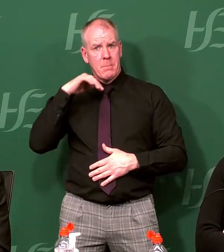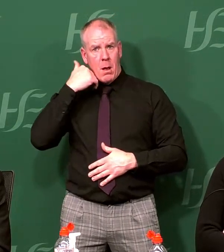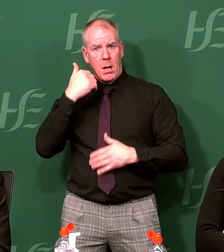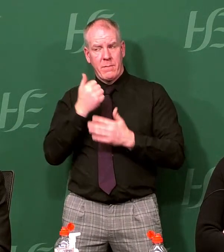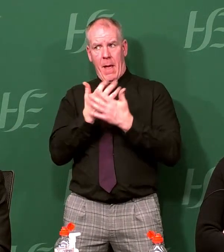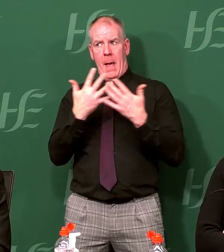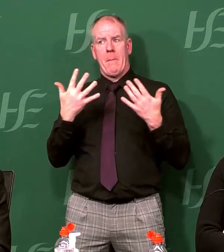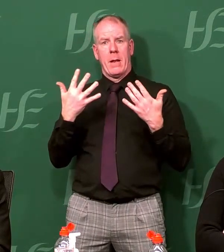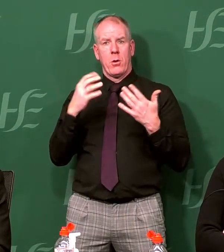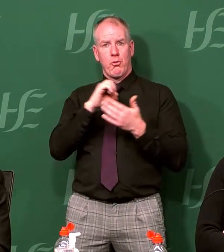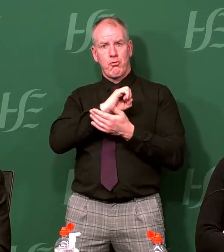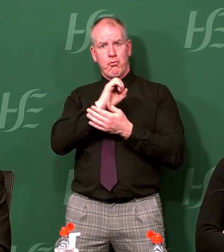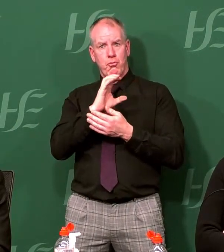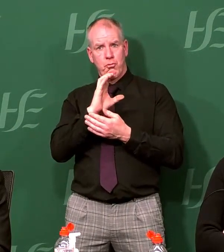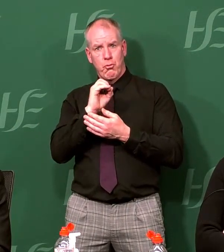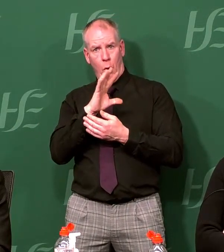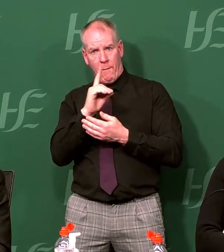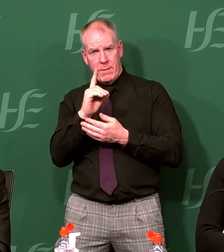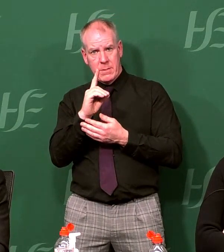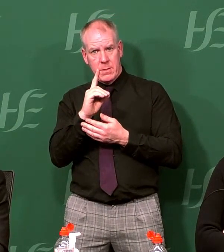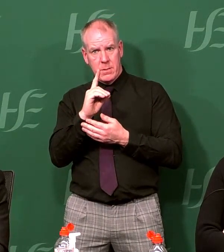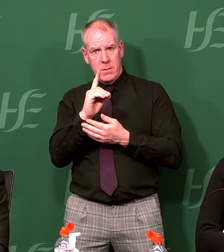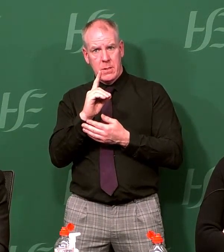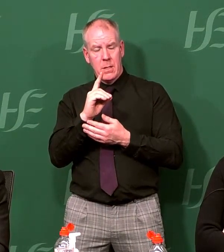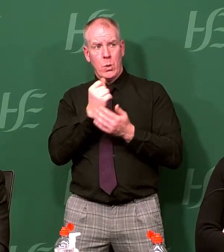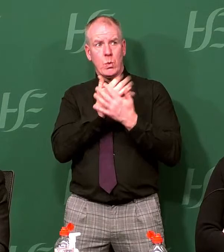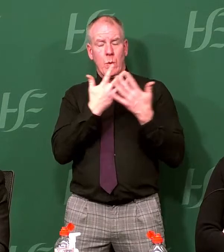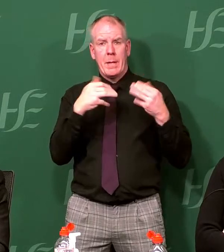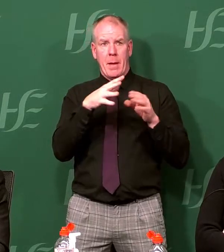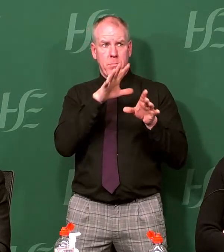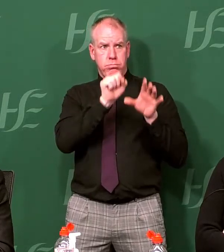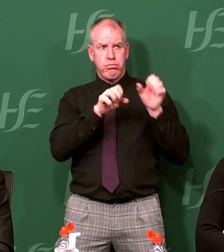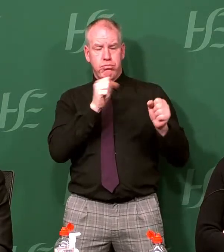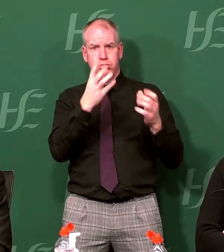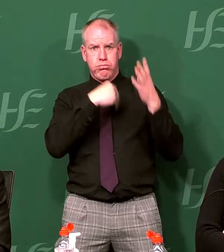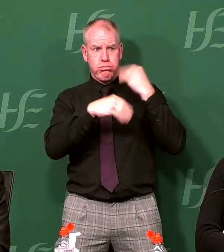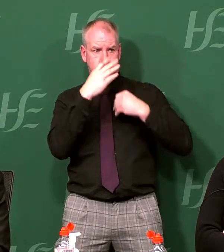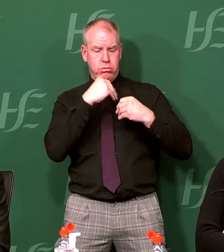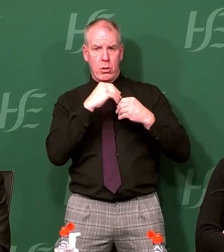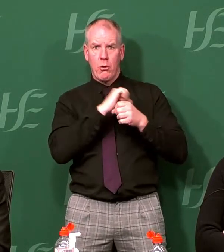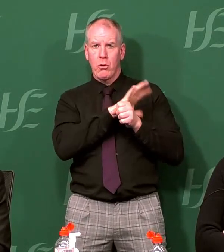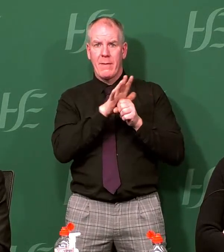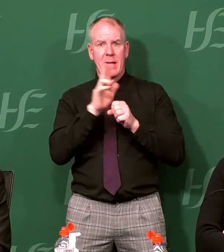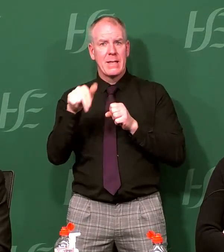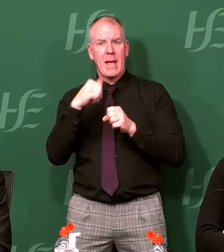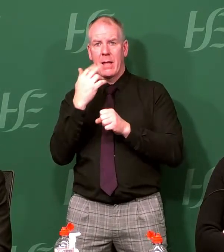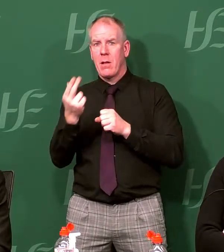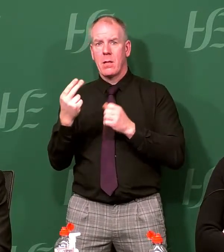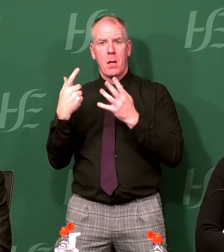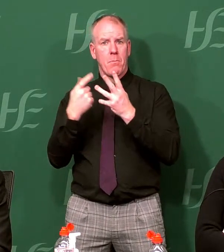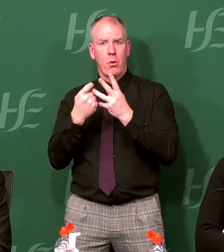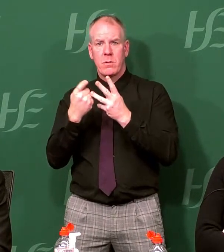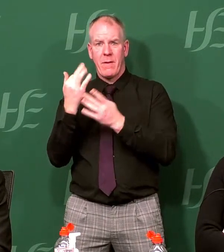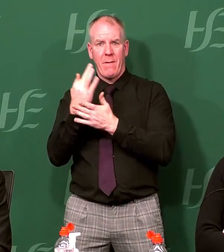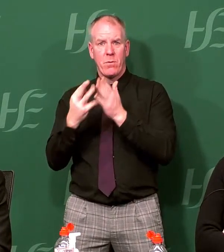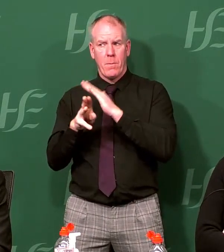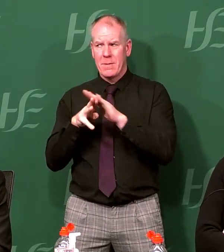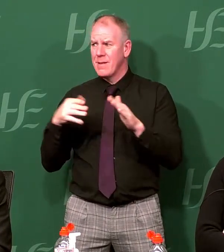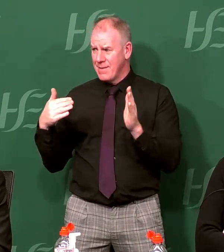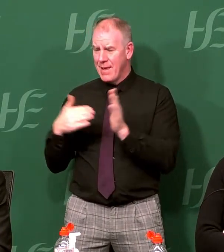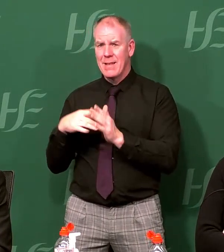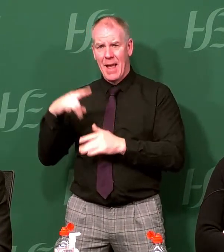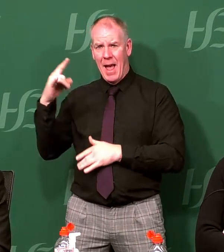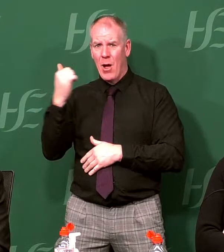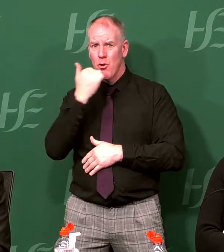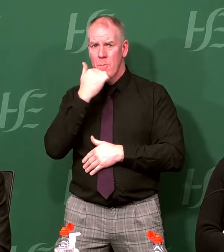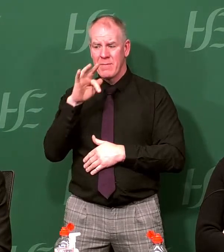had in the last number of weeks? Is that a concern as well, that because so many people have been infected, they won't be able to get the booster now for a few months? Yeah, I mean, the high levels of numbers that we've seen